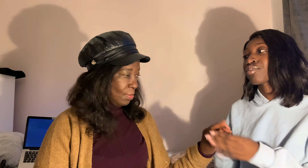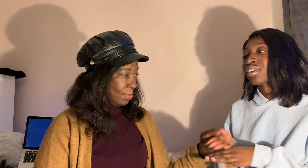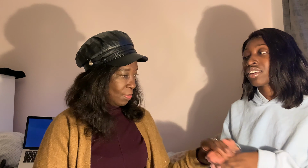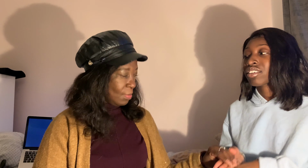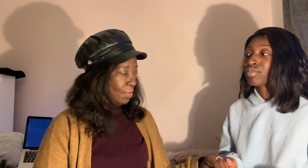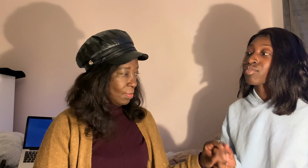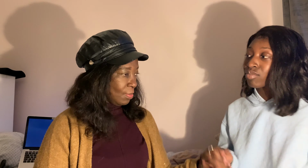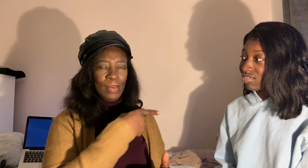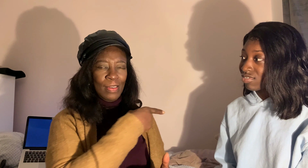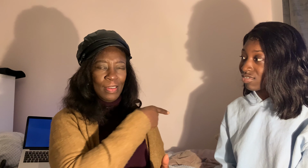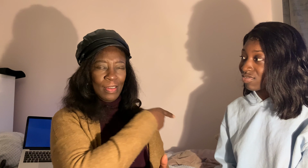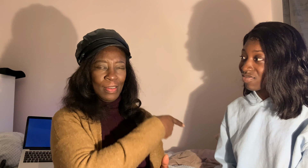I toast bread.